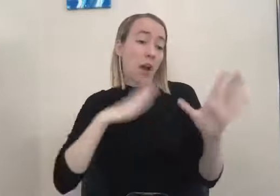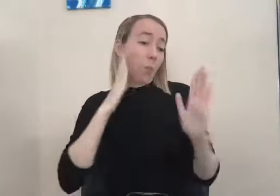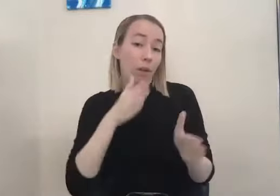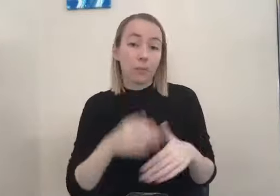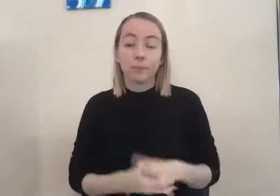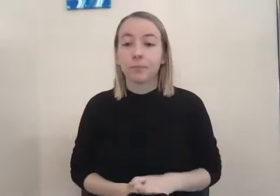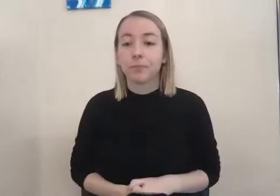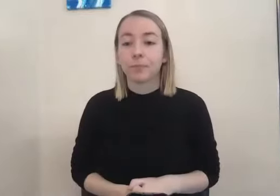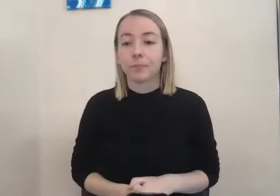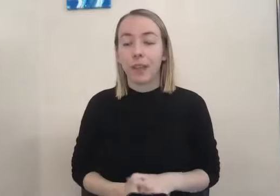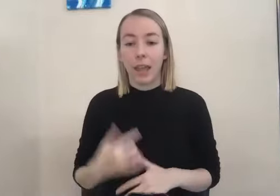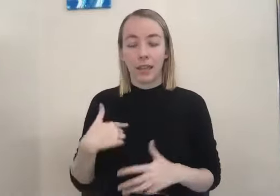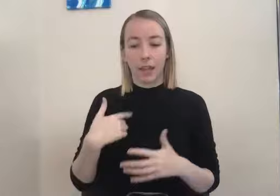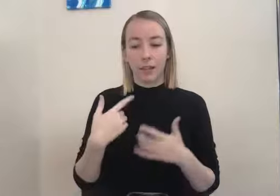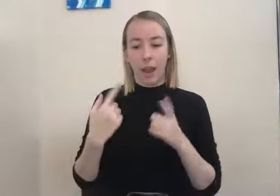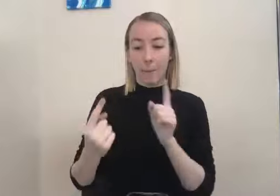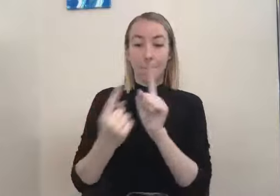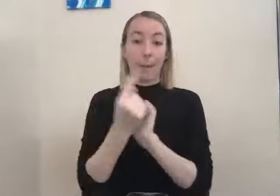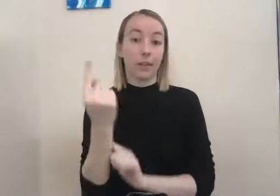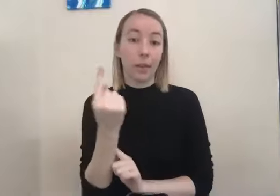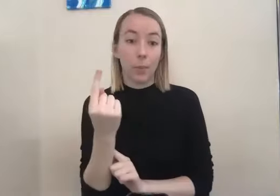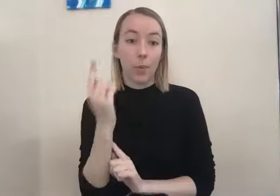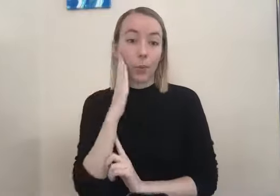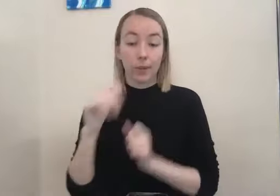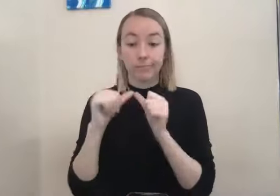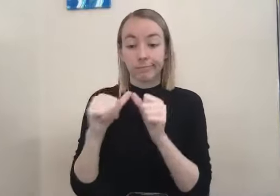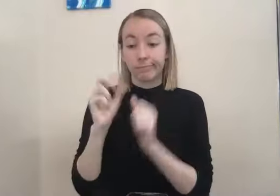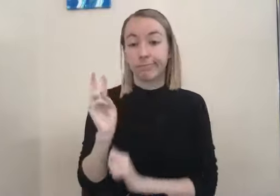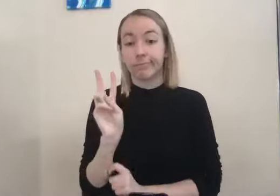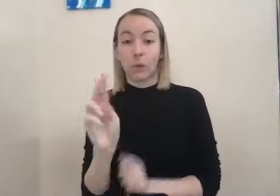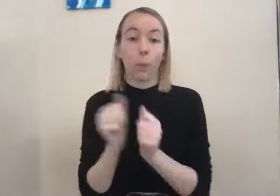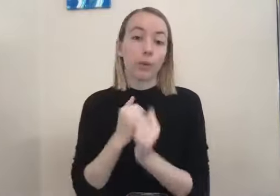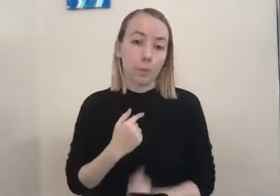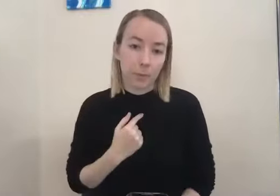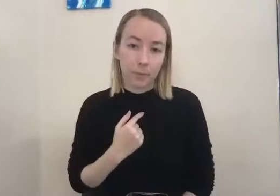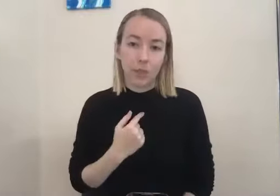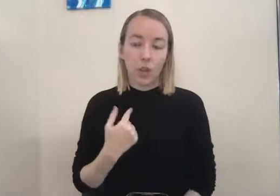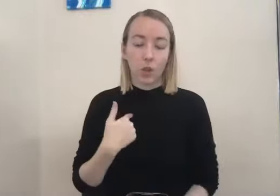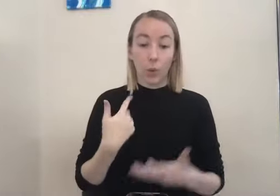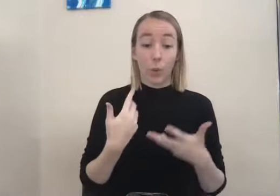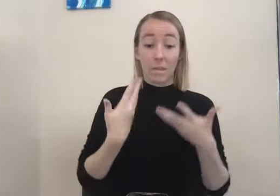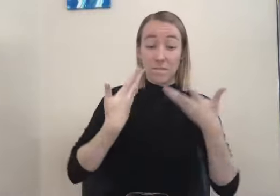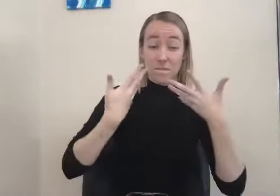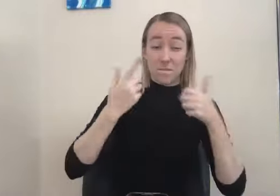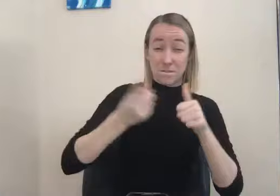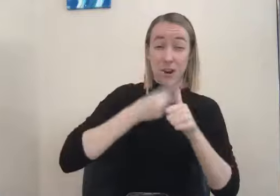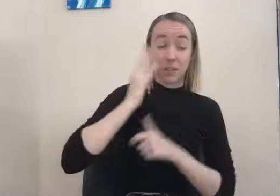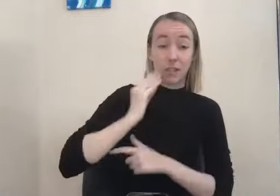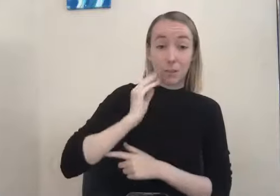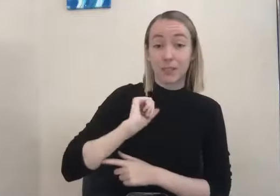up the same traits. I came into Al-Anon. Nobody